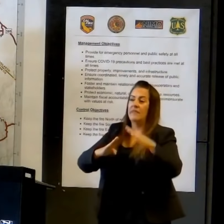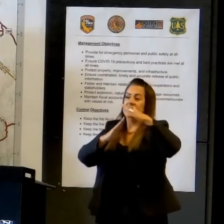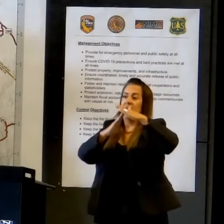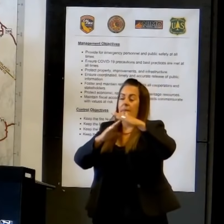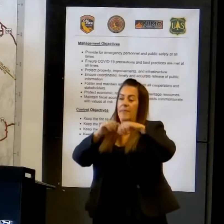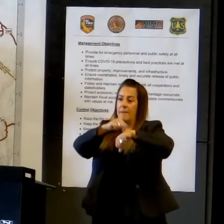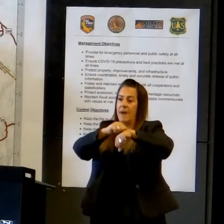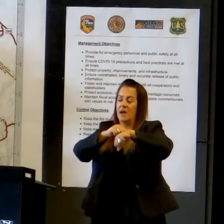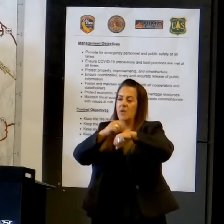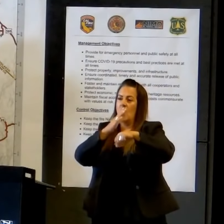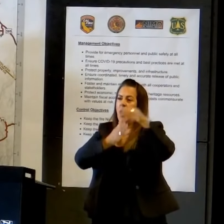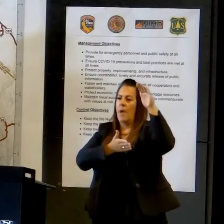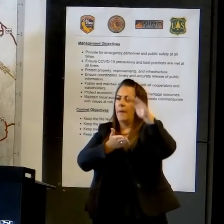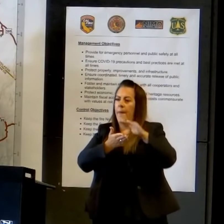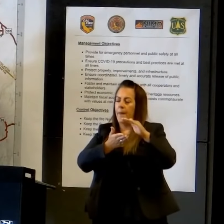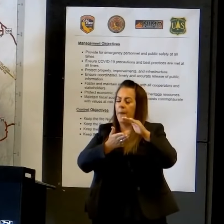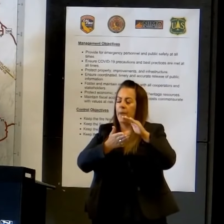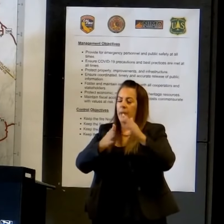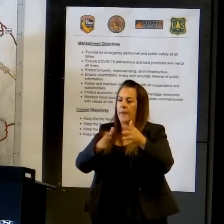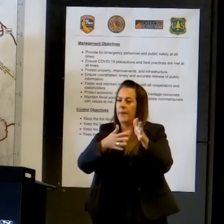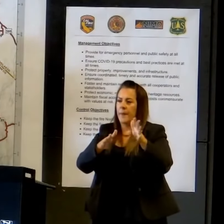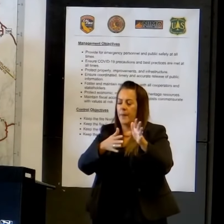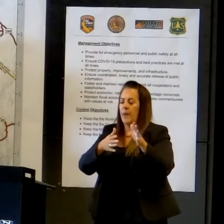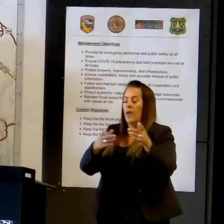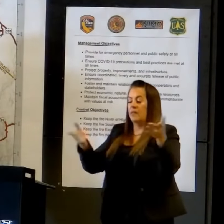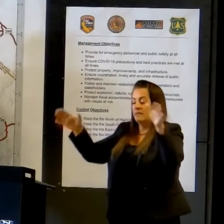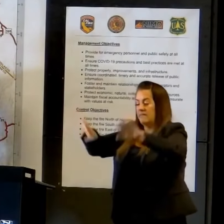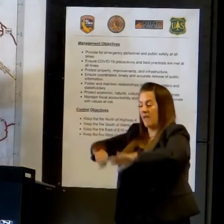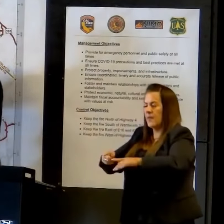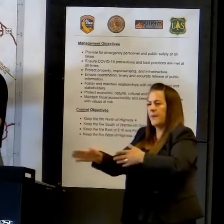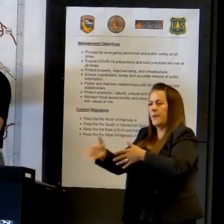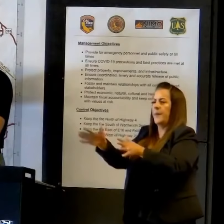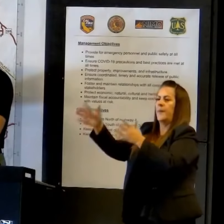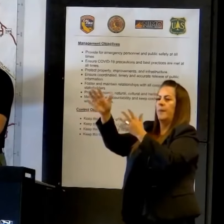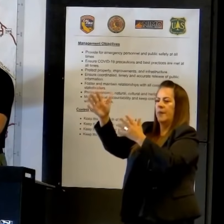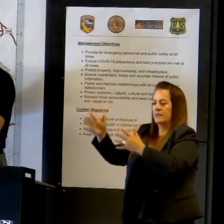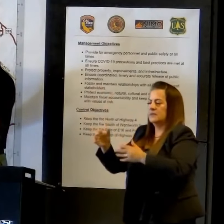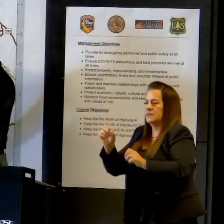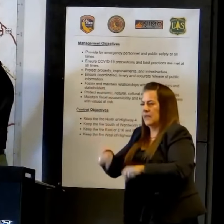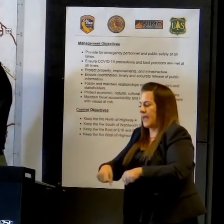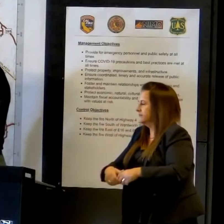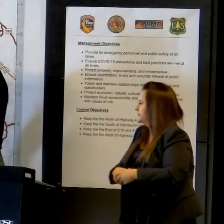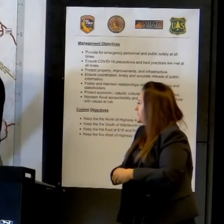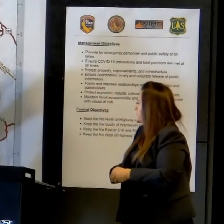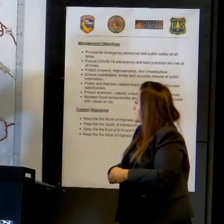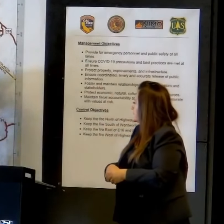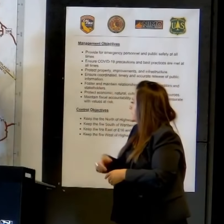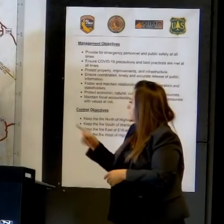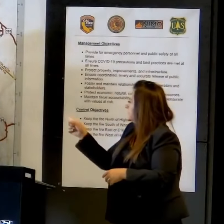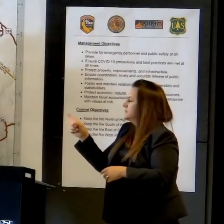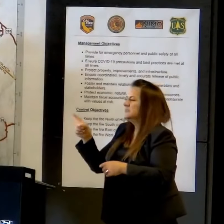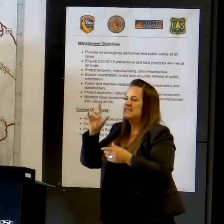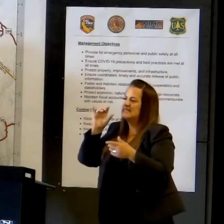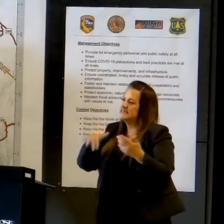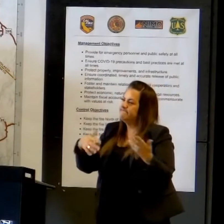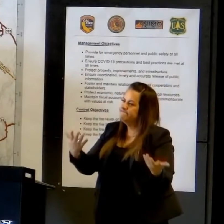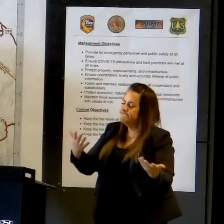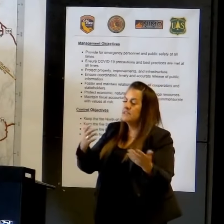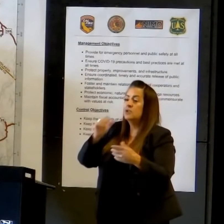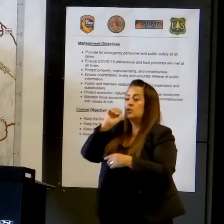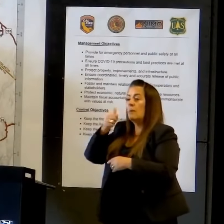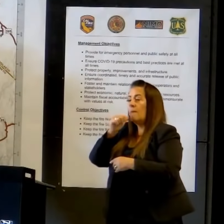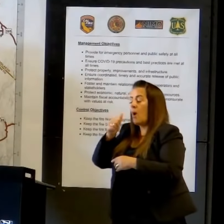this fire, the terrain here, as I've said before, generates its own winds. They're called terrain-driven winds. So